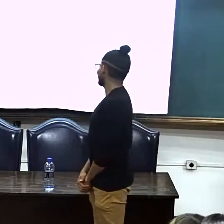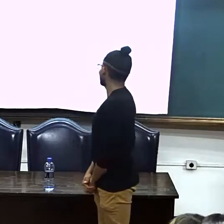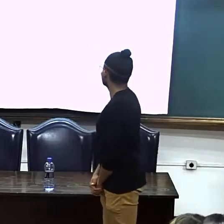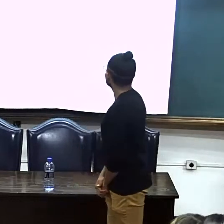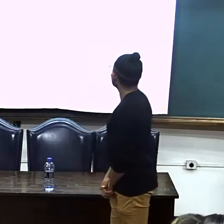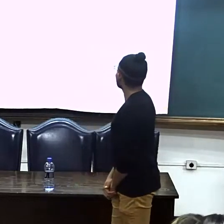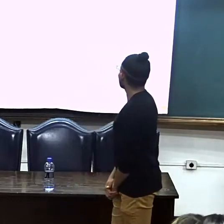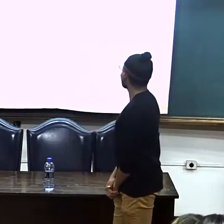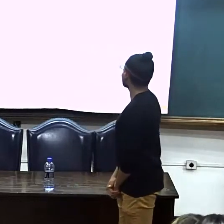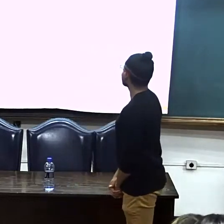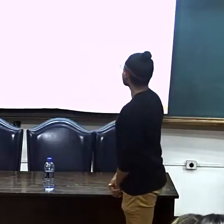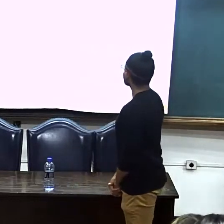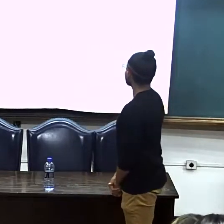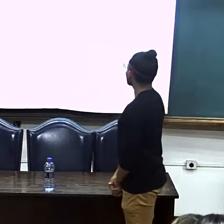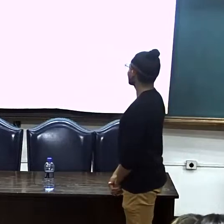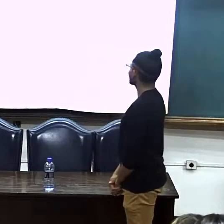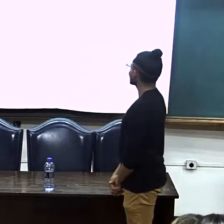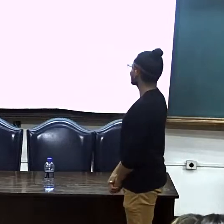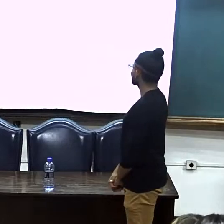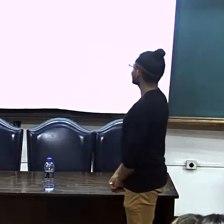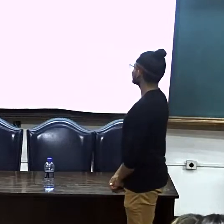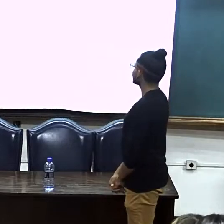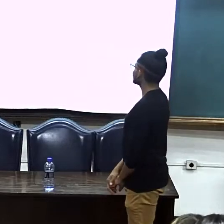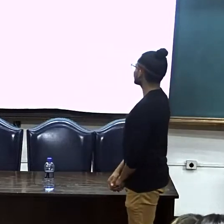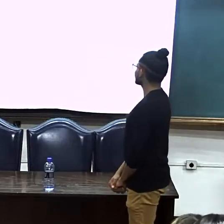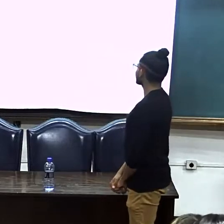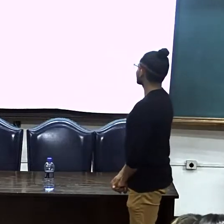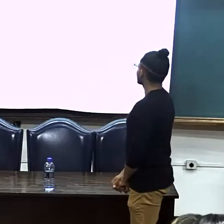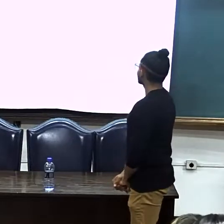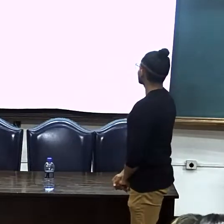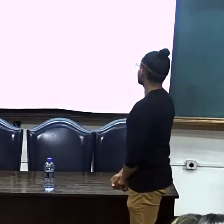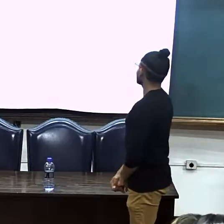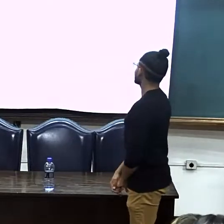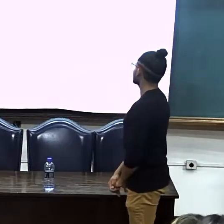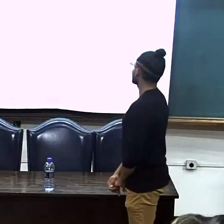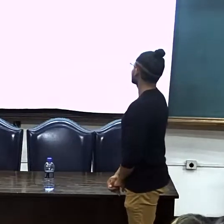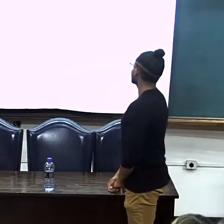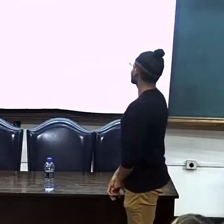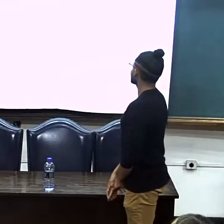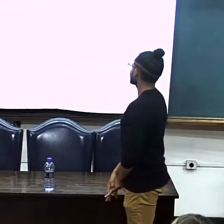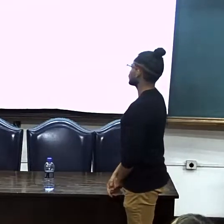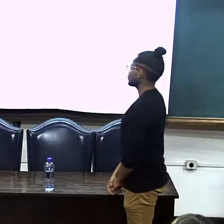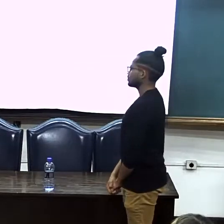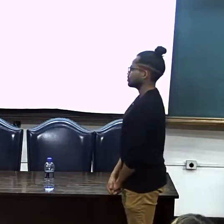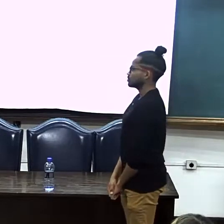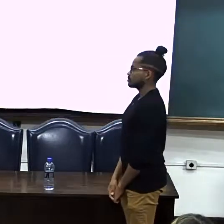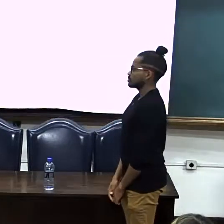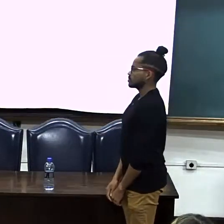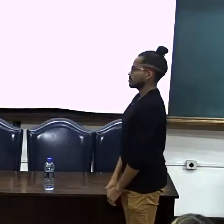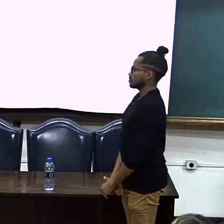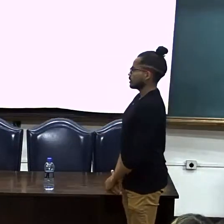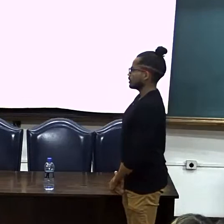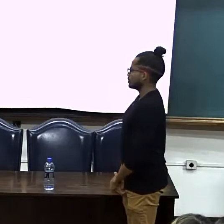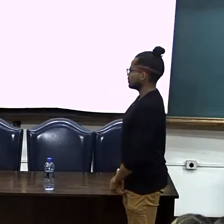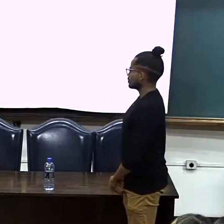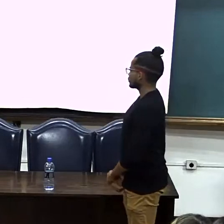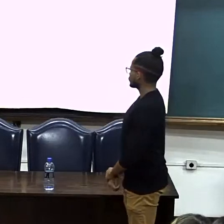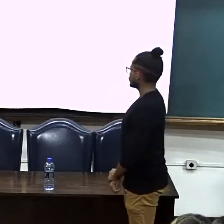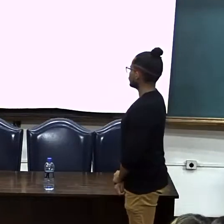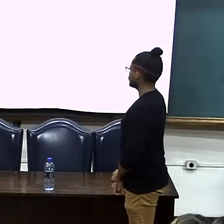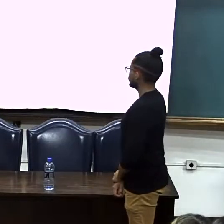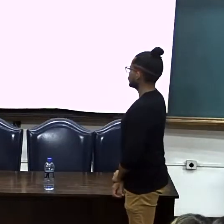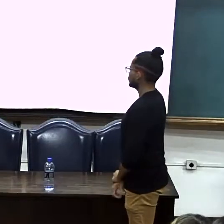igual à altura do pulso silábico, mas a gente também tem informação ali sobre fronteira.